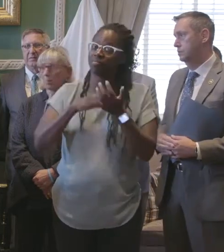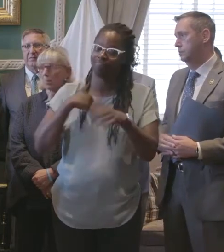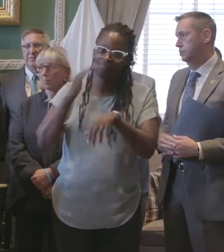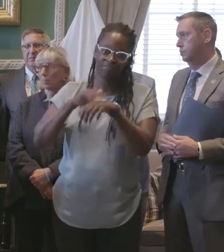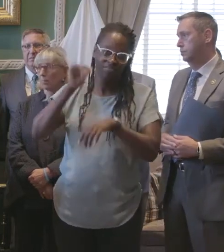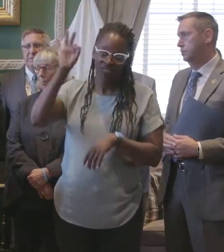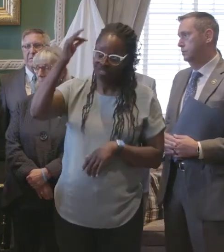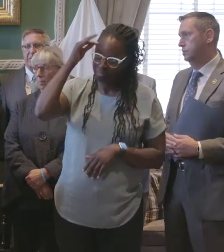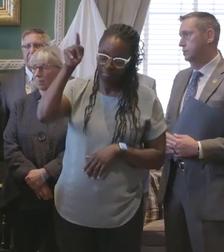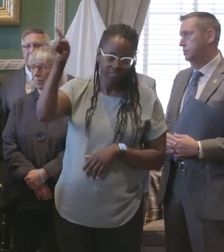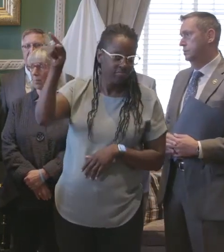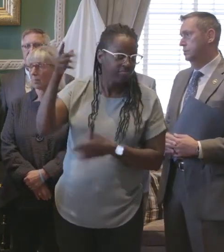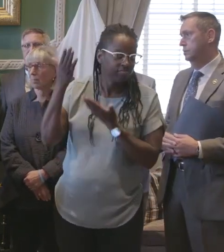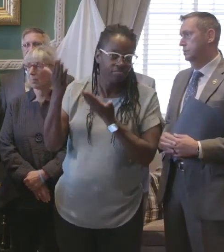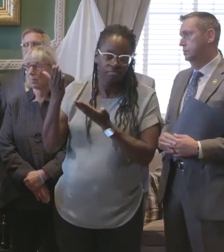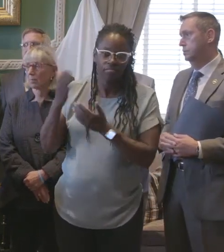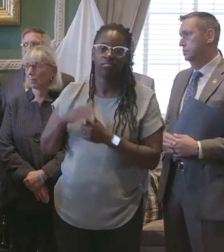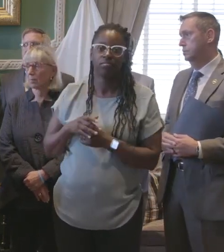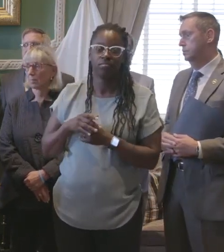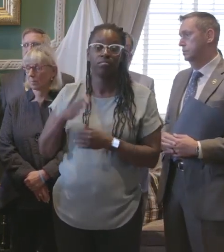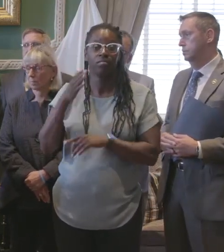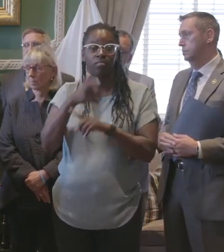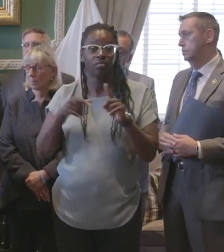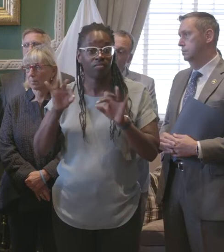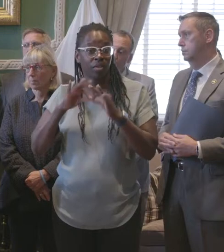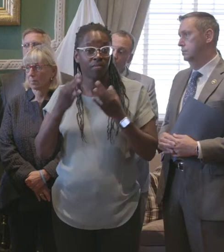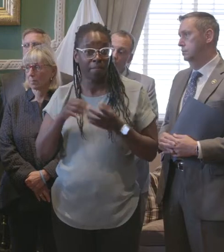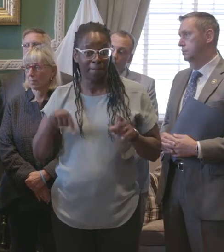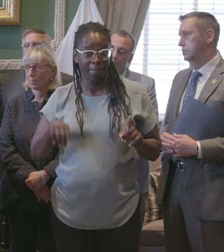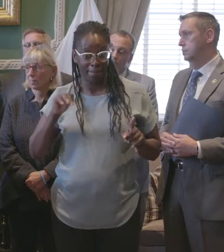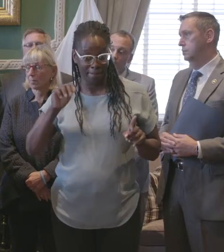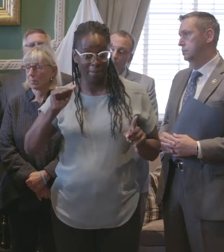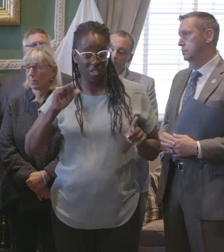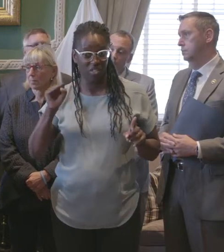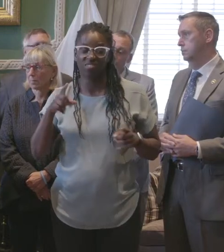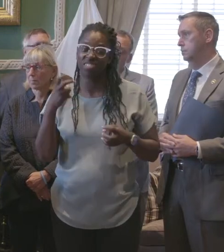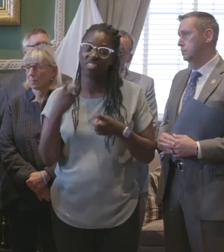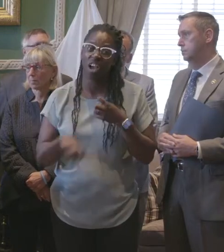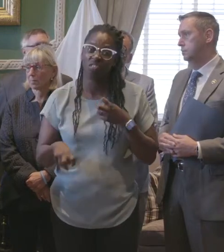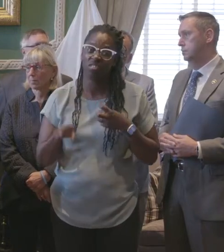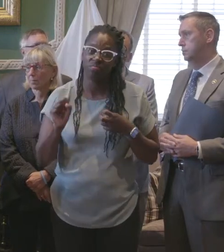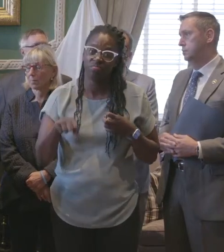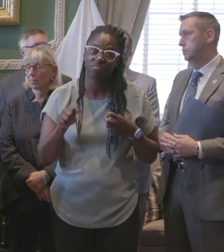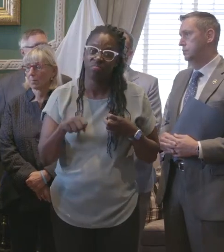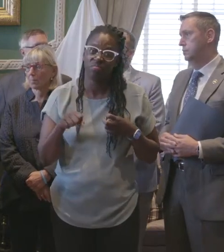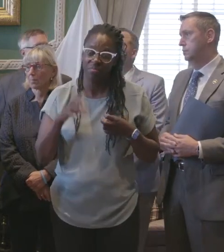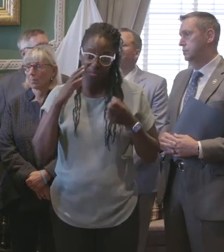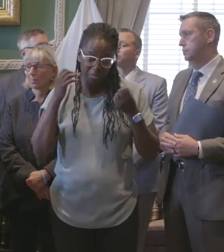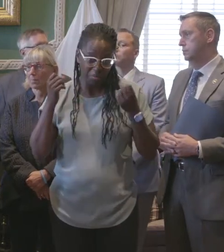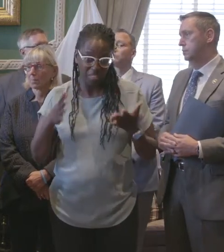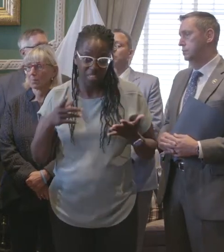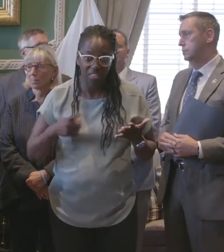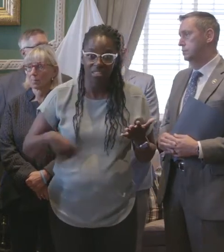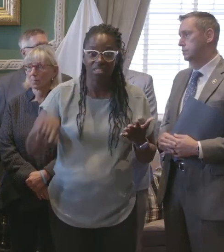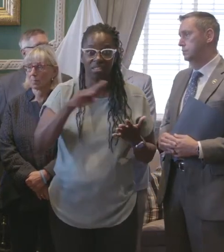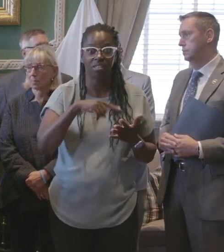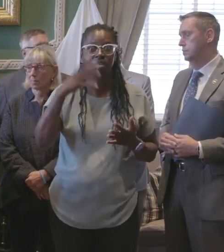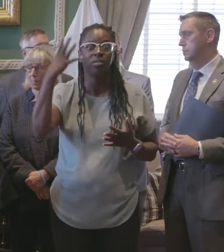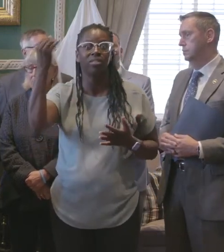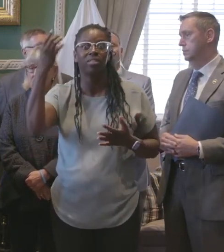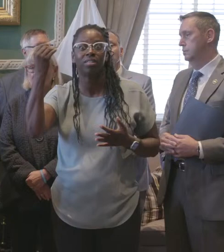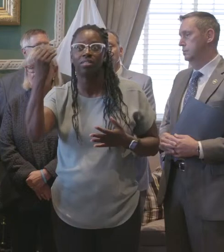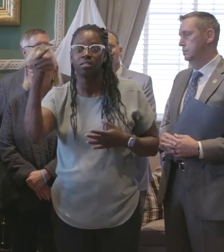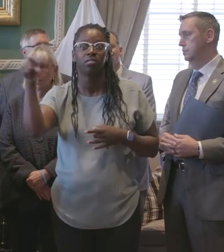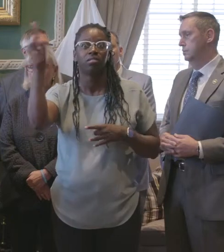Well, half of the families are Massachusetts families. The fact of the matter is we've seen a number of immigrant families come into Massachusetts, and that is a